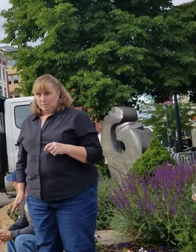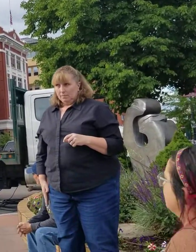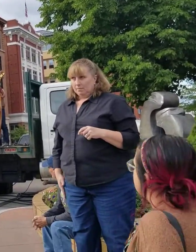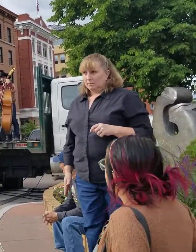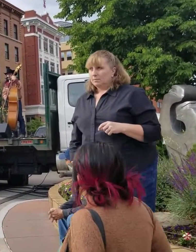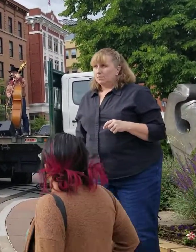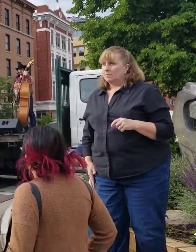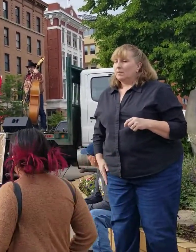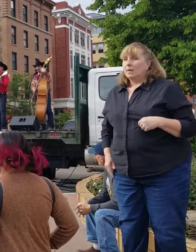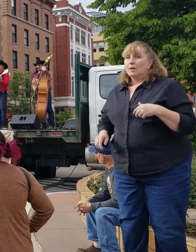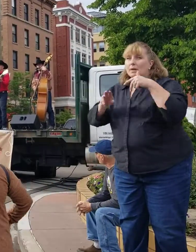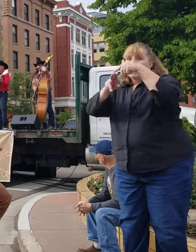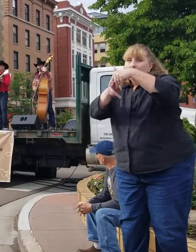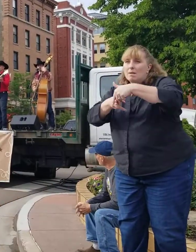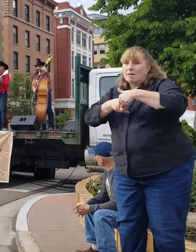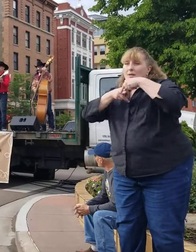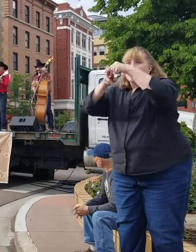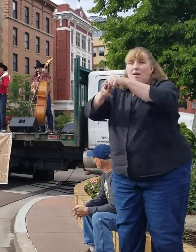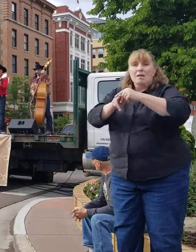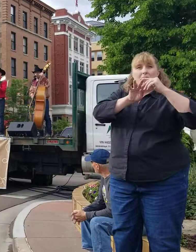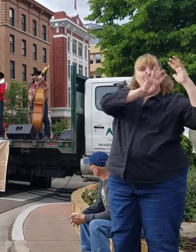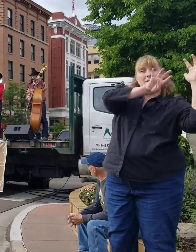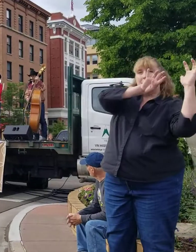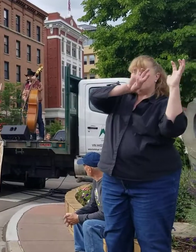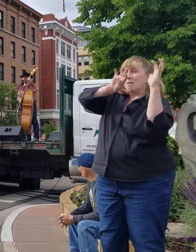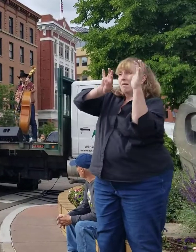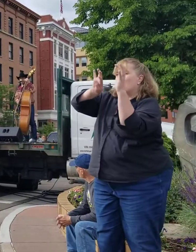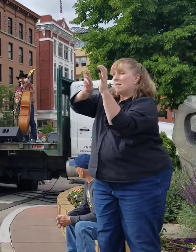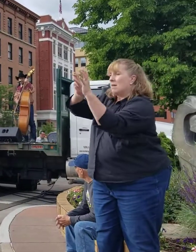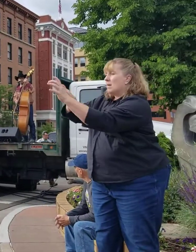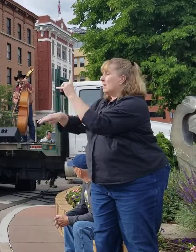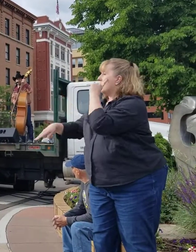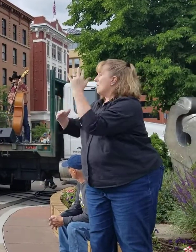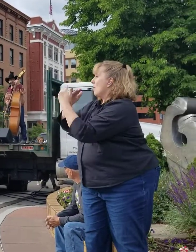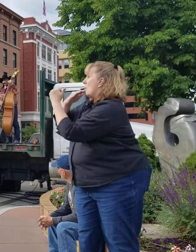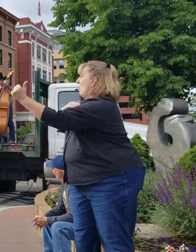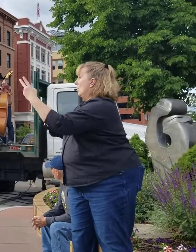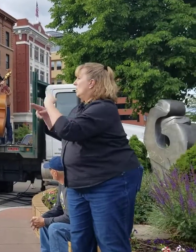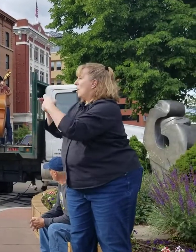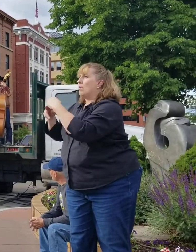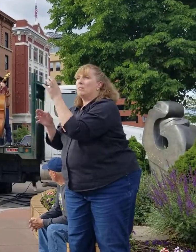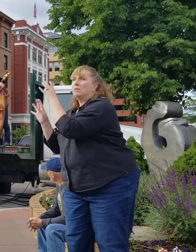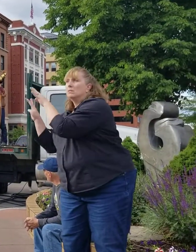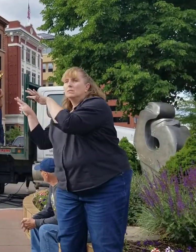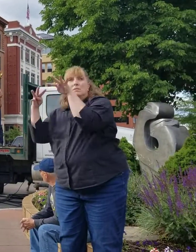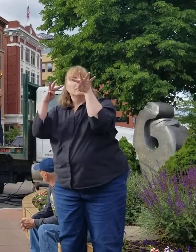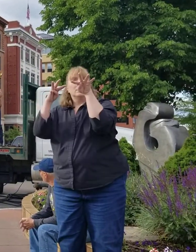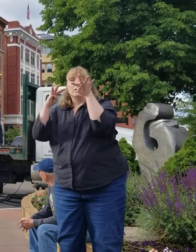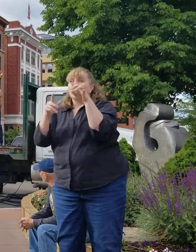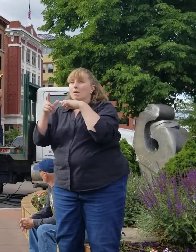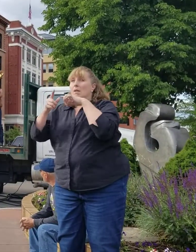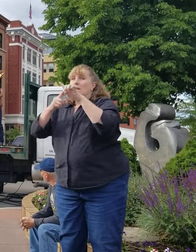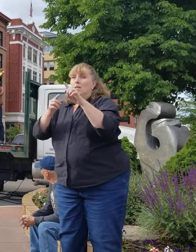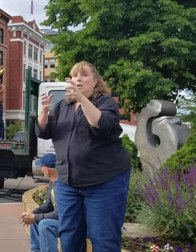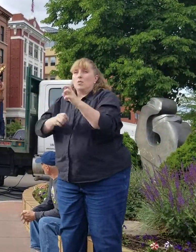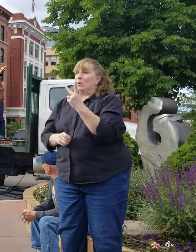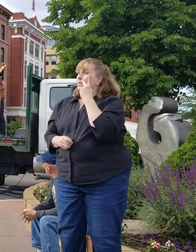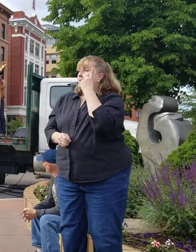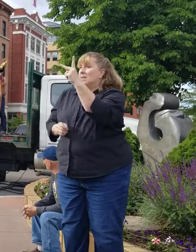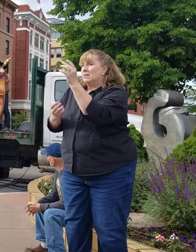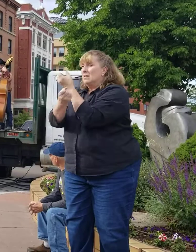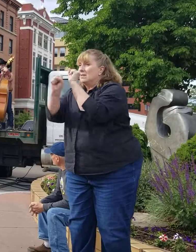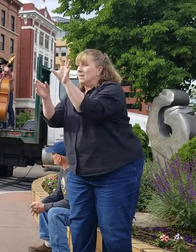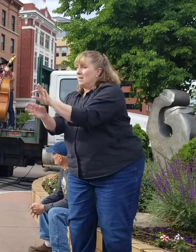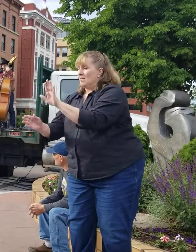As the riders looked up by him, he heard one call his name, hey Joe, hey Joe. He's the one who saved his soul from